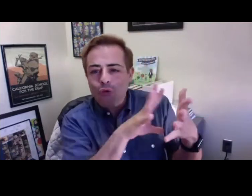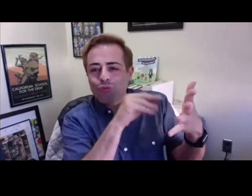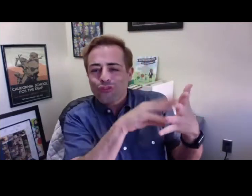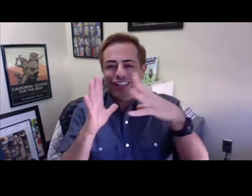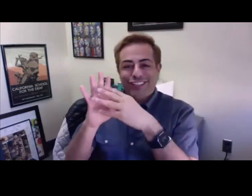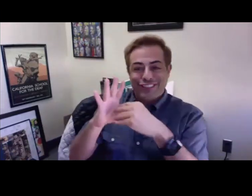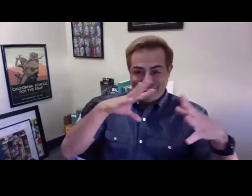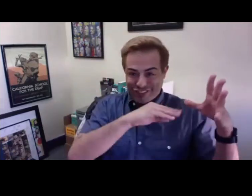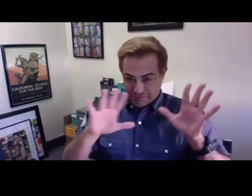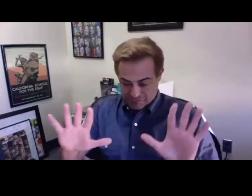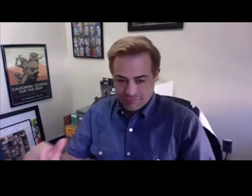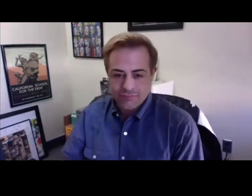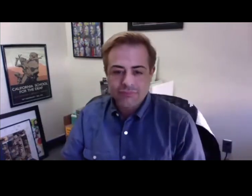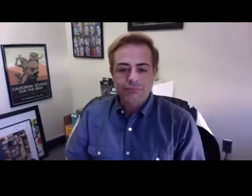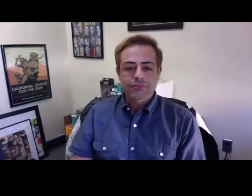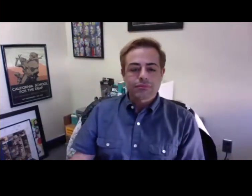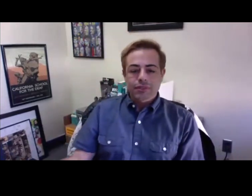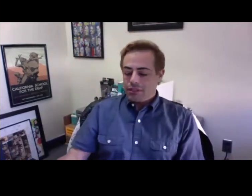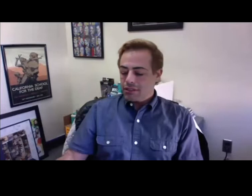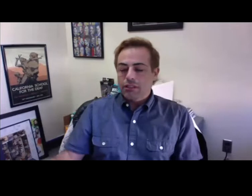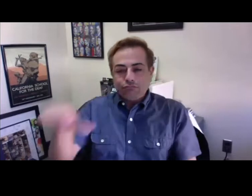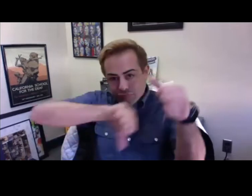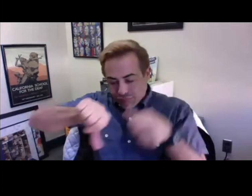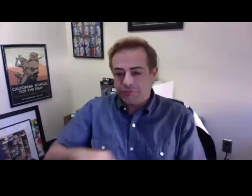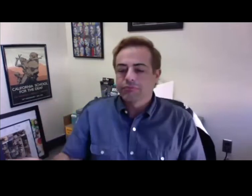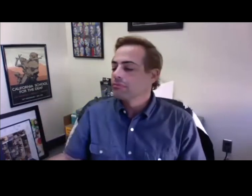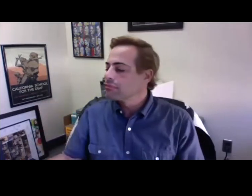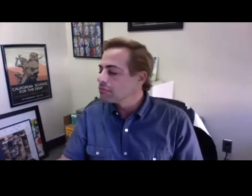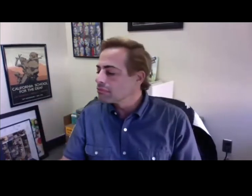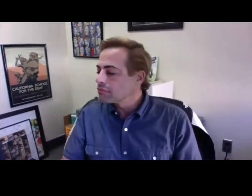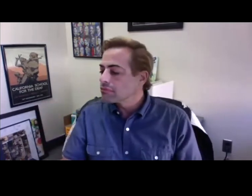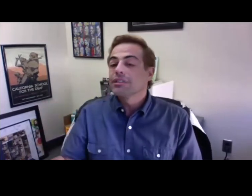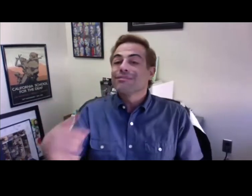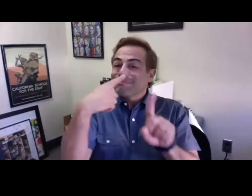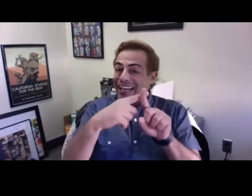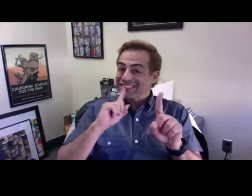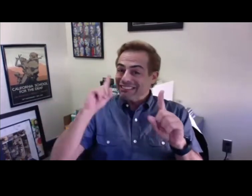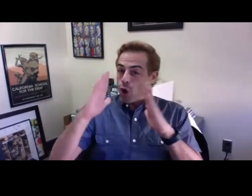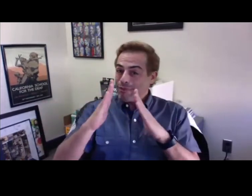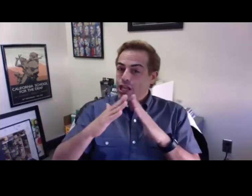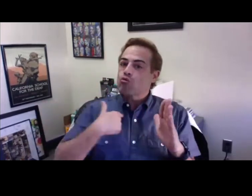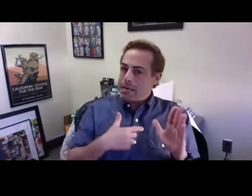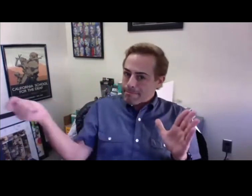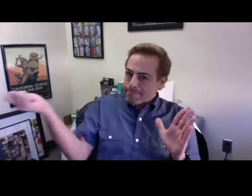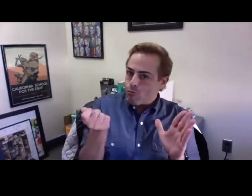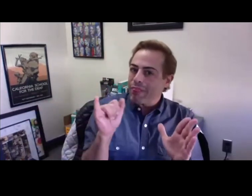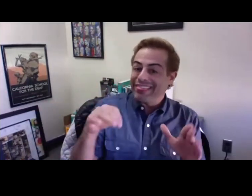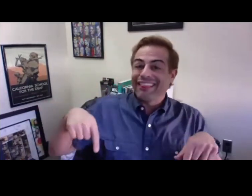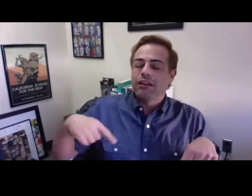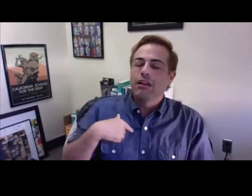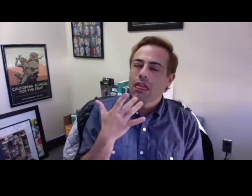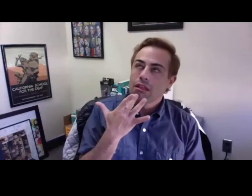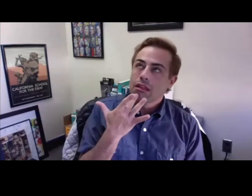what to do. And so our hearing families can learn from our deaf families, and we can all learn from each other. Plus, in the